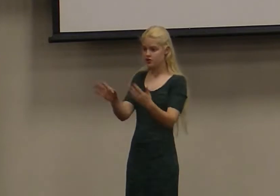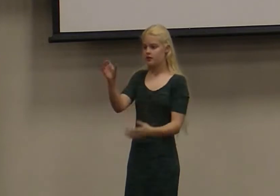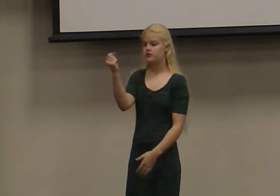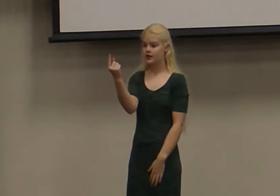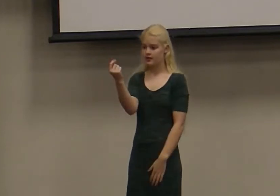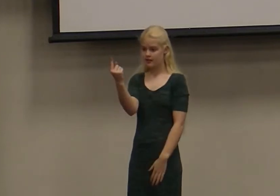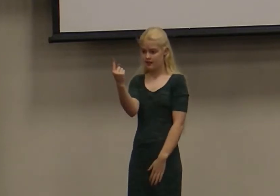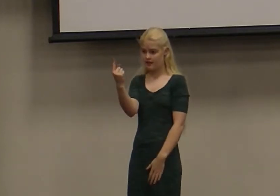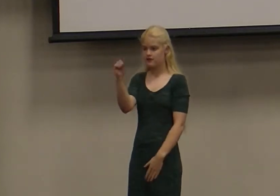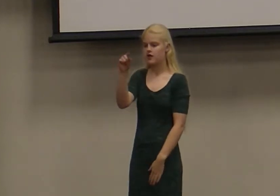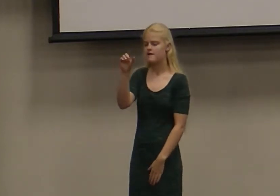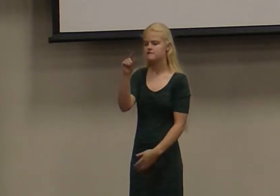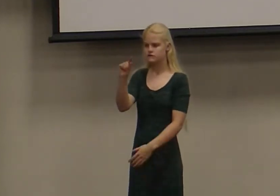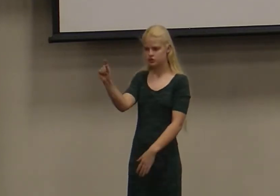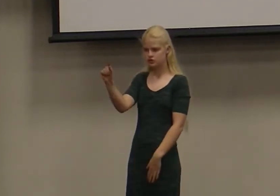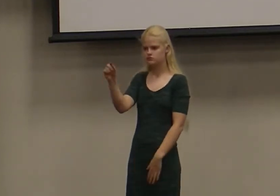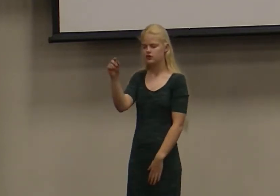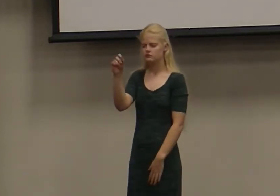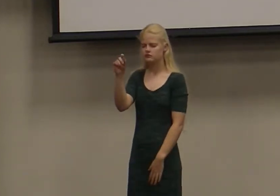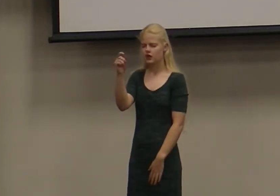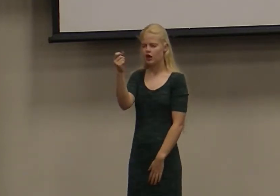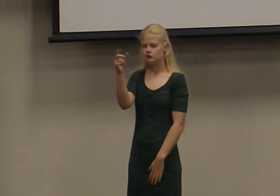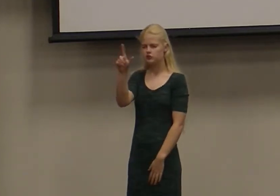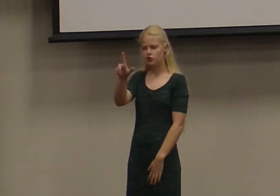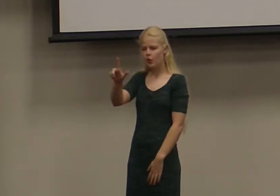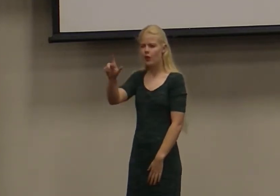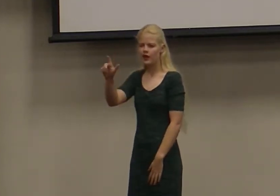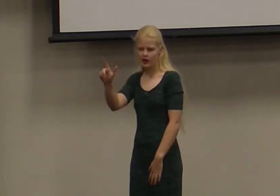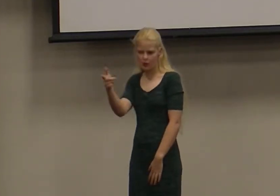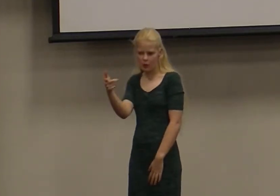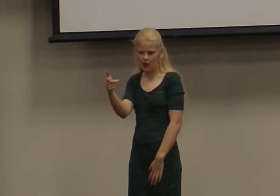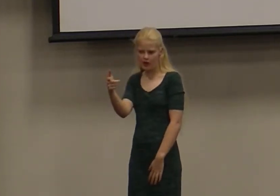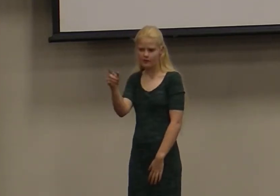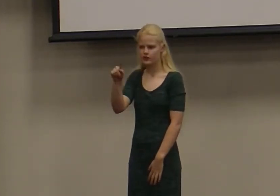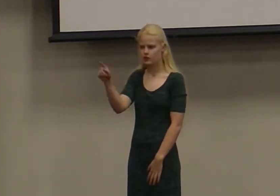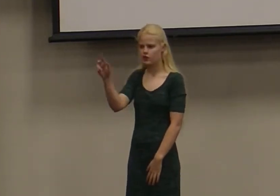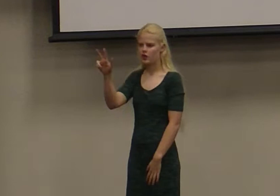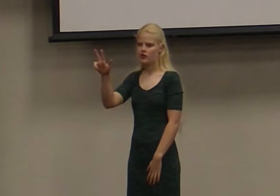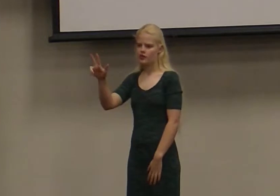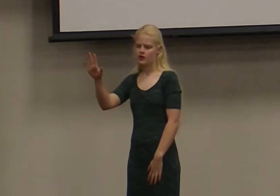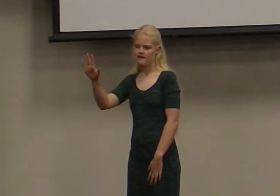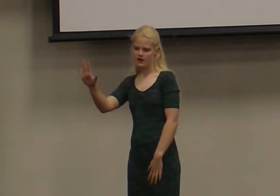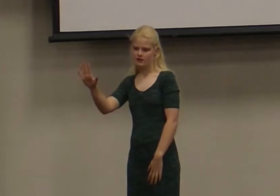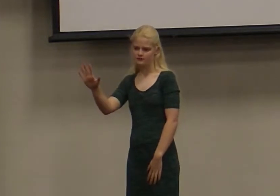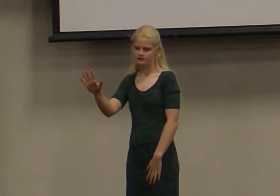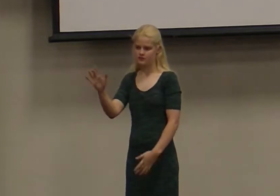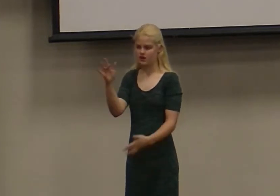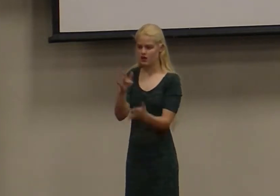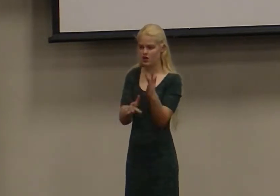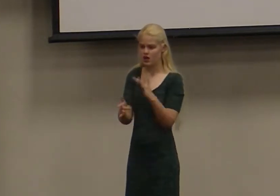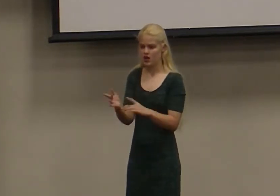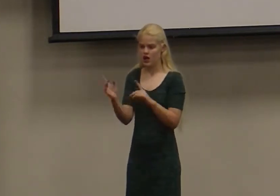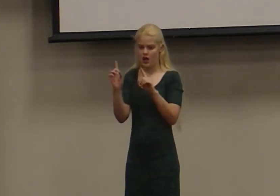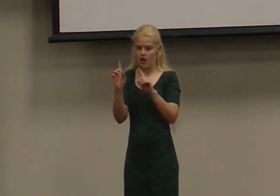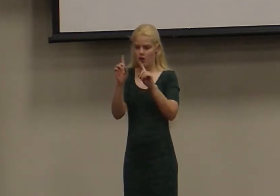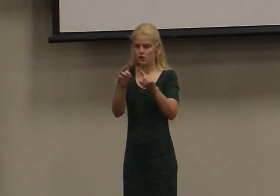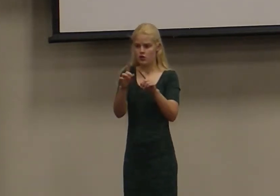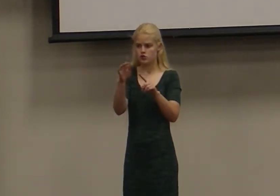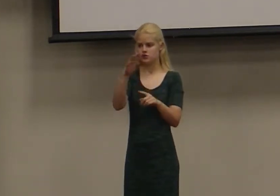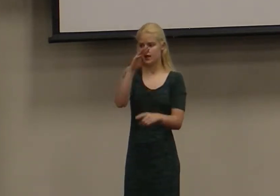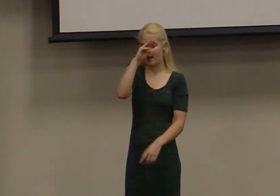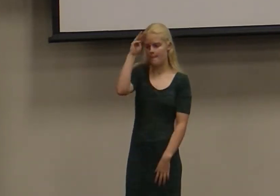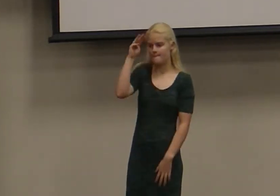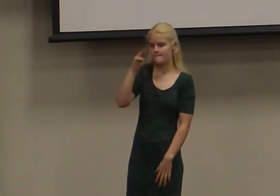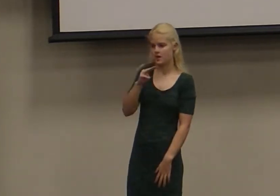11, verses 21 through 35. And in this text, we have Jesus approaching Mary and Martha to converse with them about the death